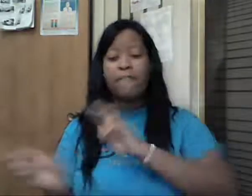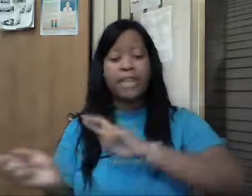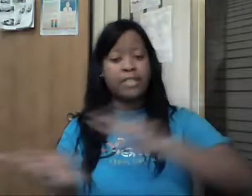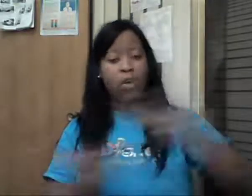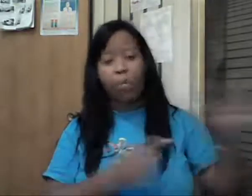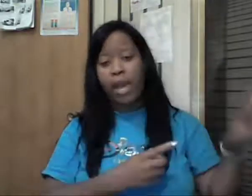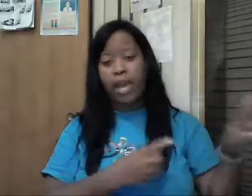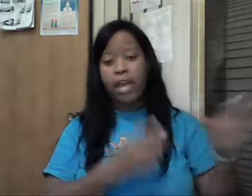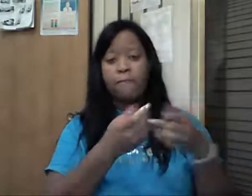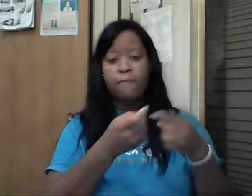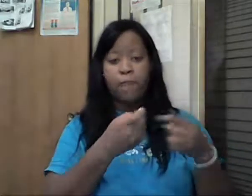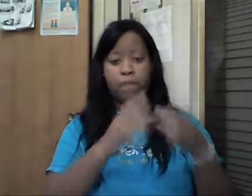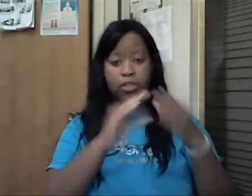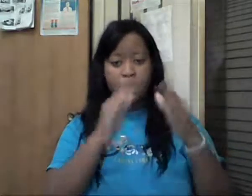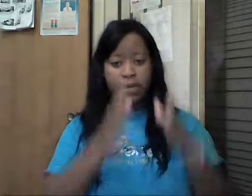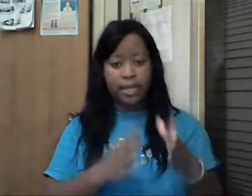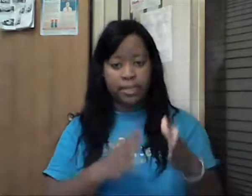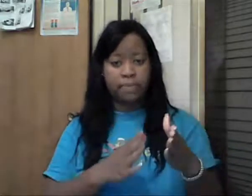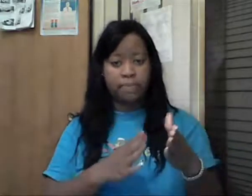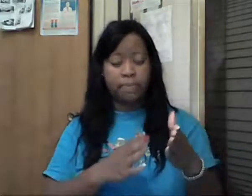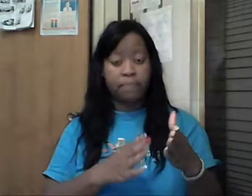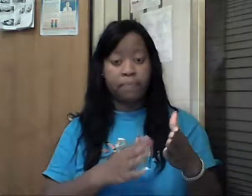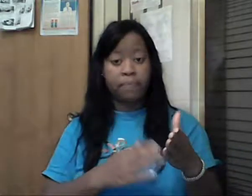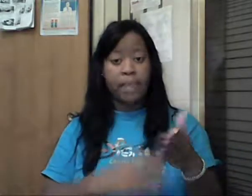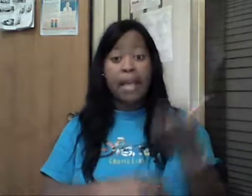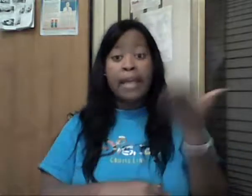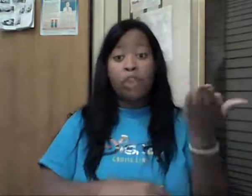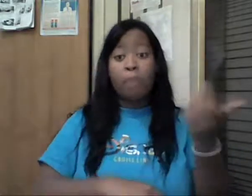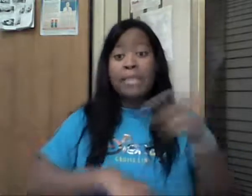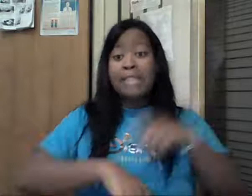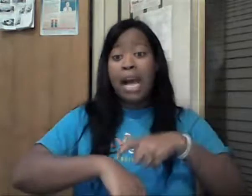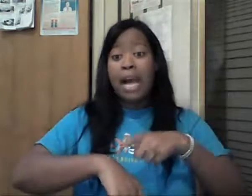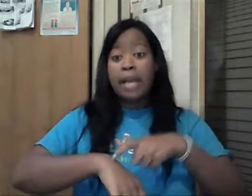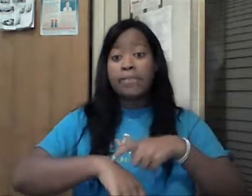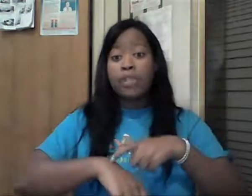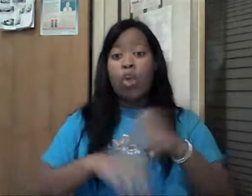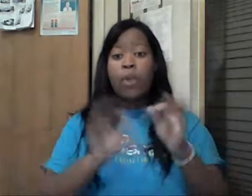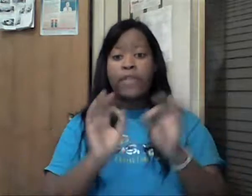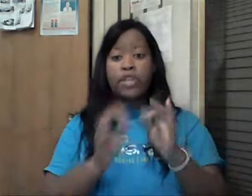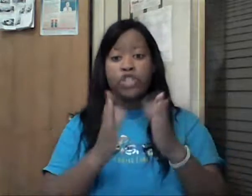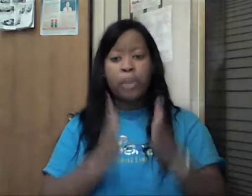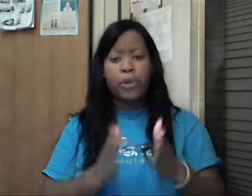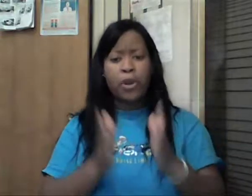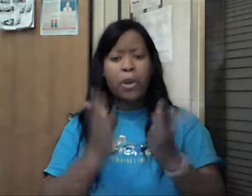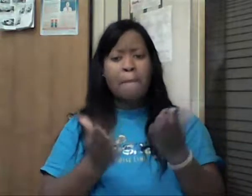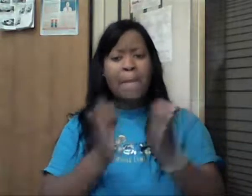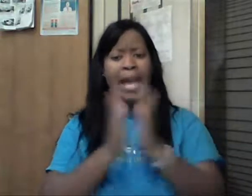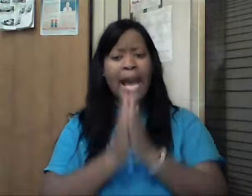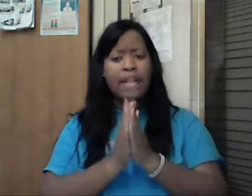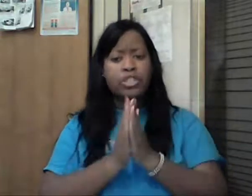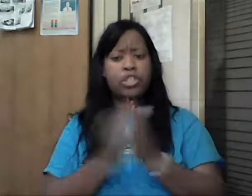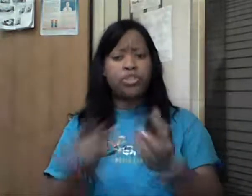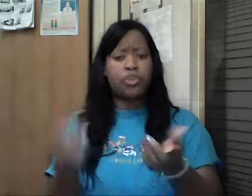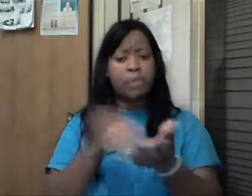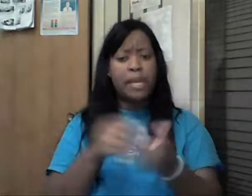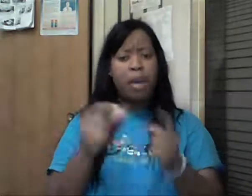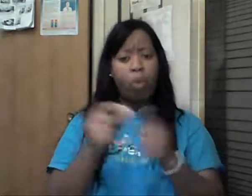face away from the student. There will be times where the interpreter may ask you to repeat a